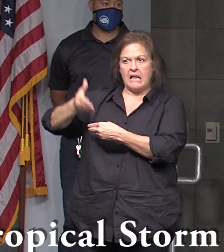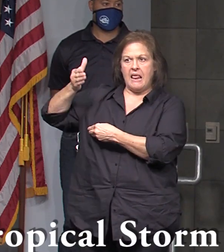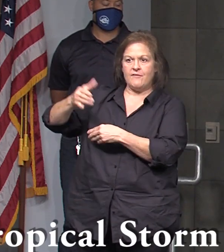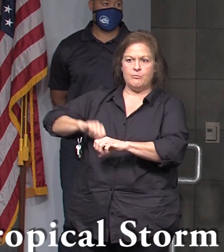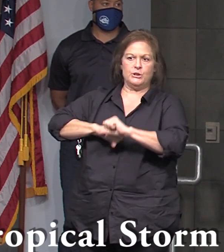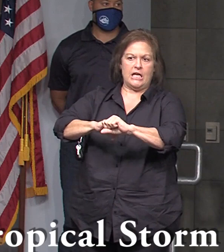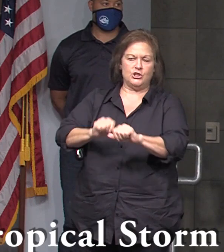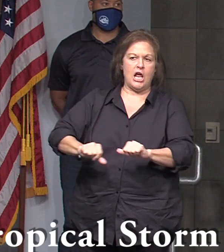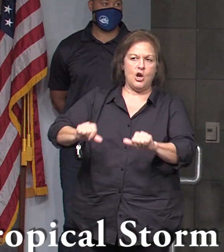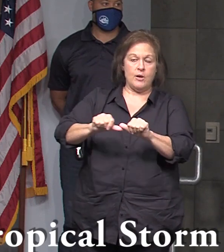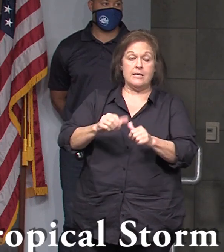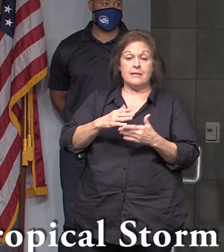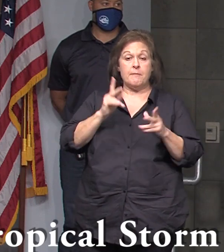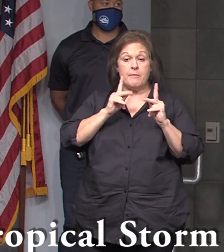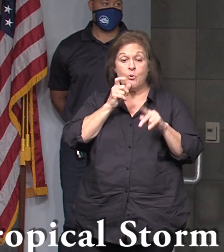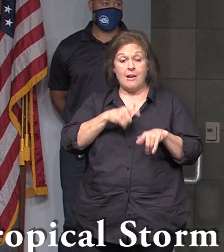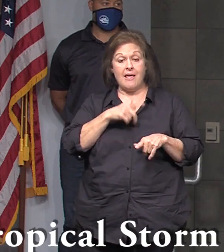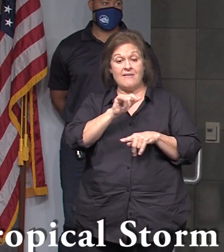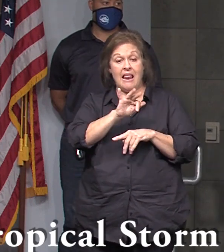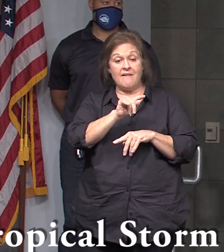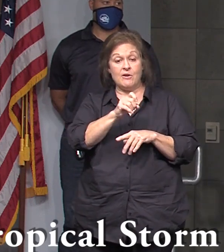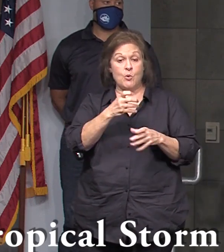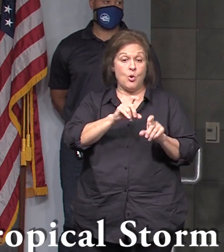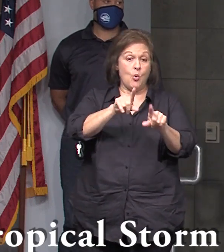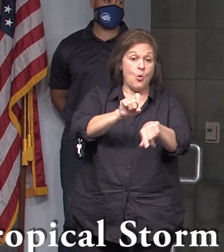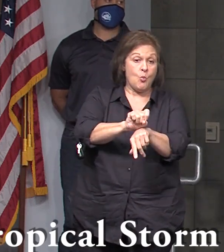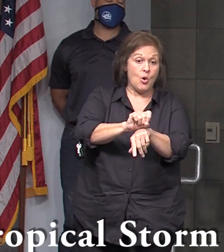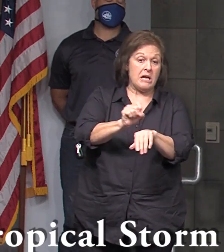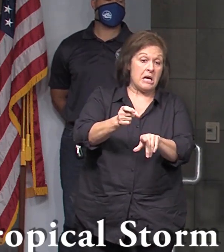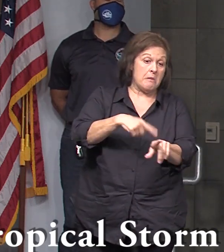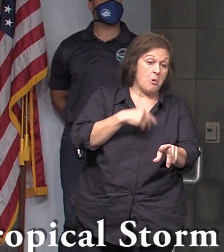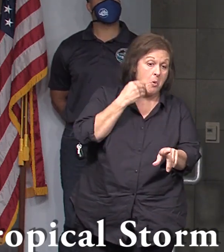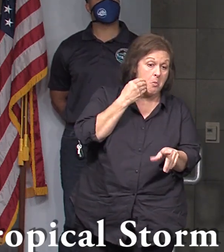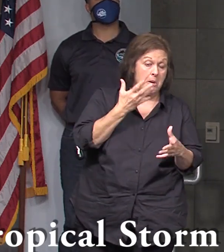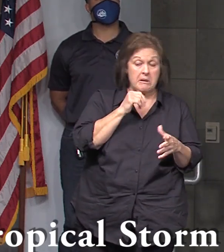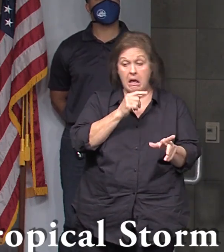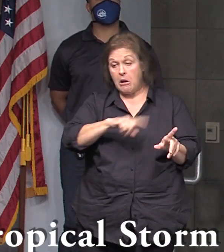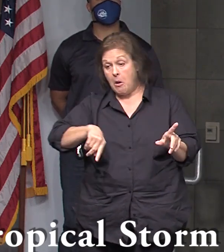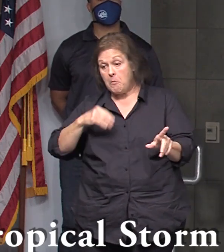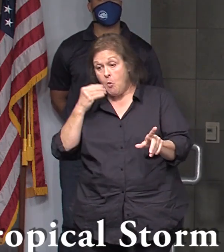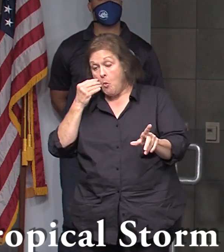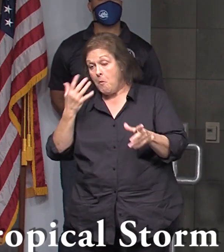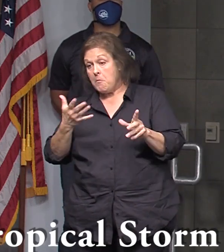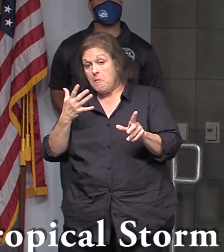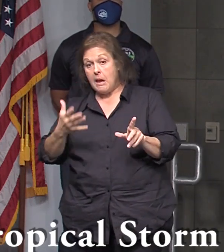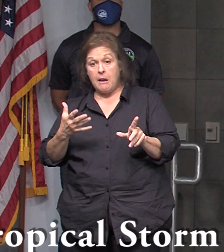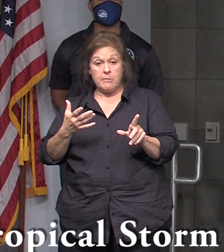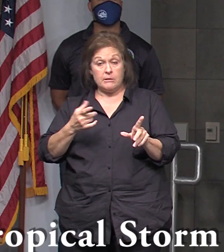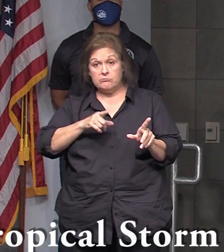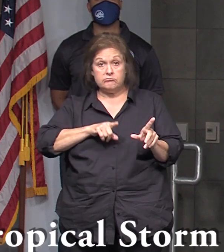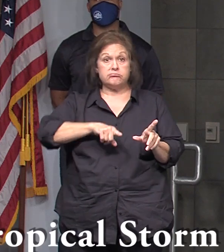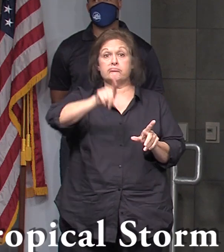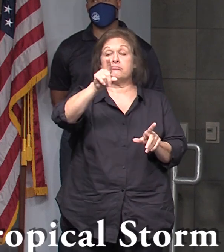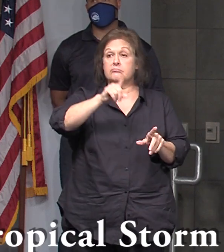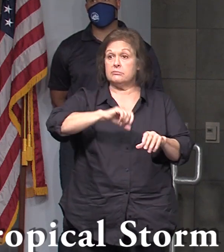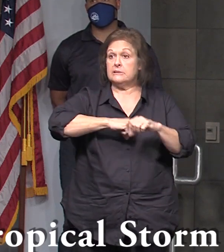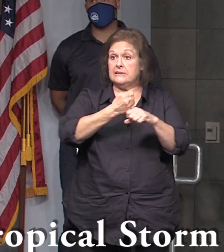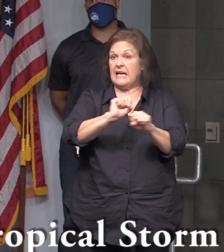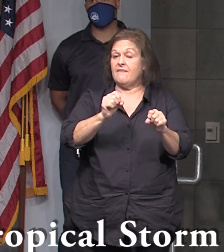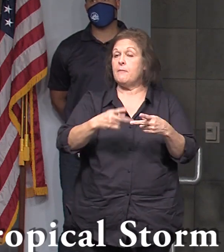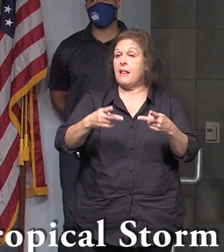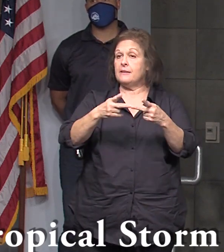So maybe some people who live in Lafitte want to go to work tomorrow. They can come back home or not go back home and just quickly get within the levee protection